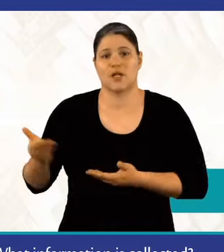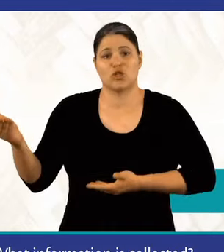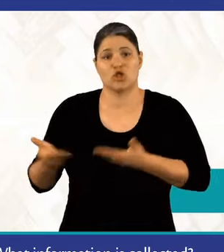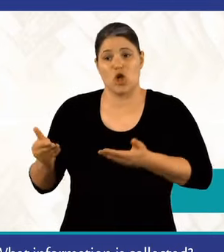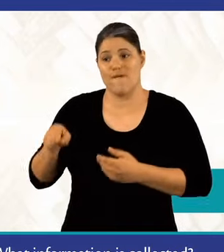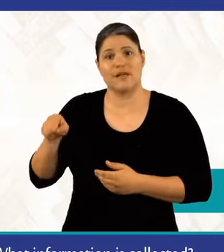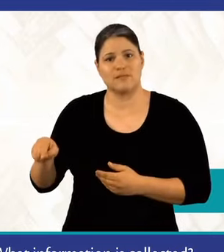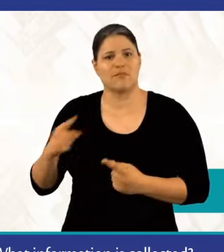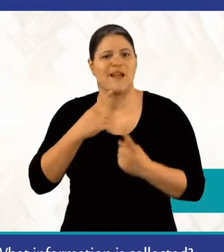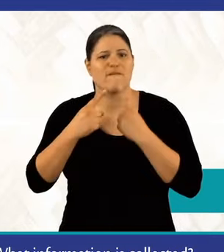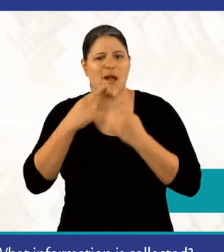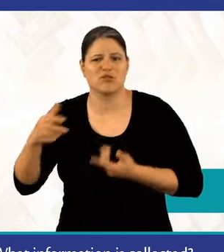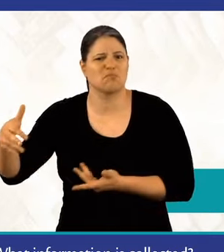What information is collected?